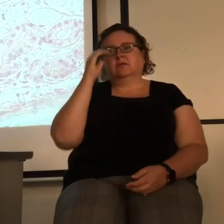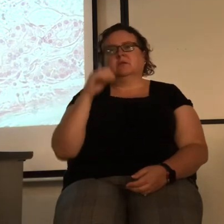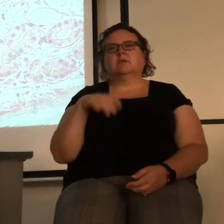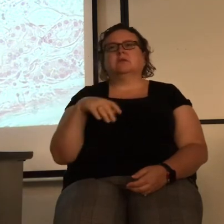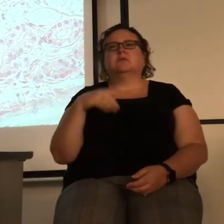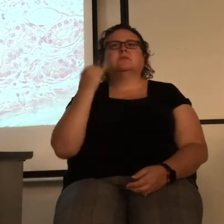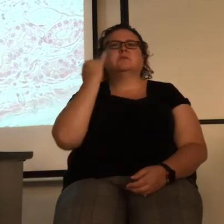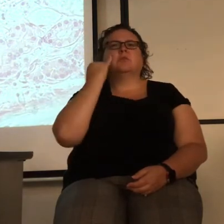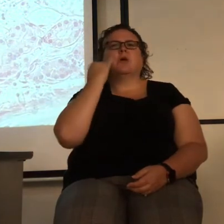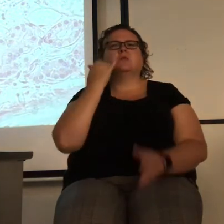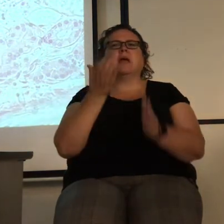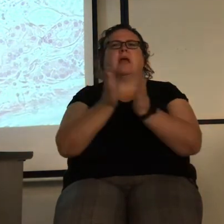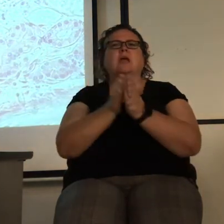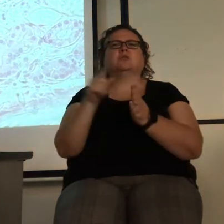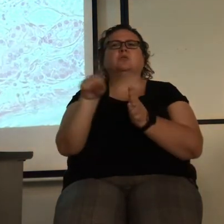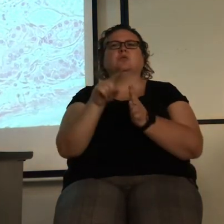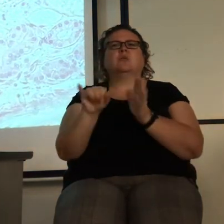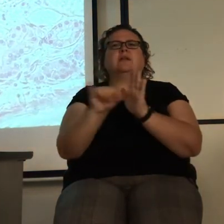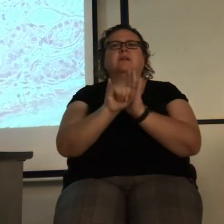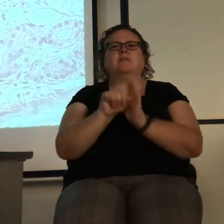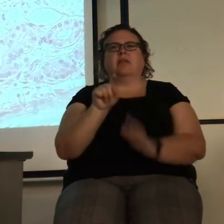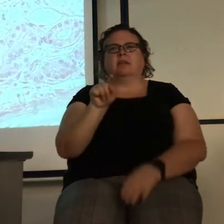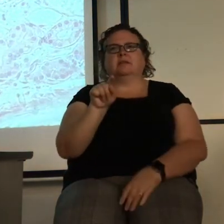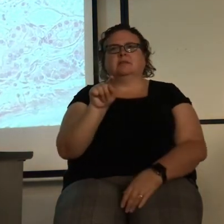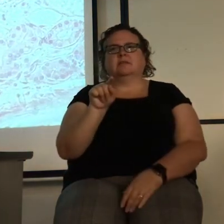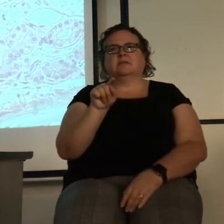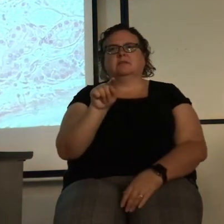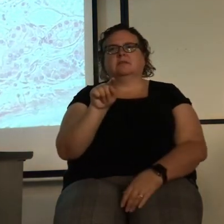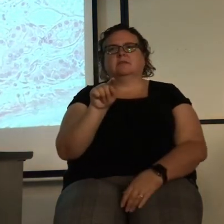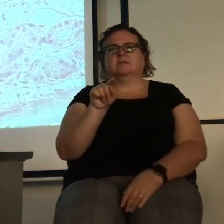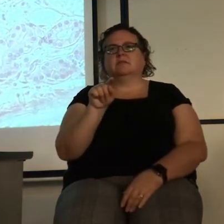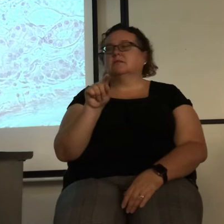What if I had you just identify this?